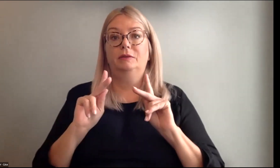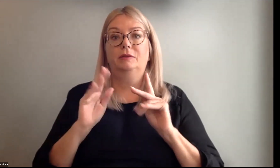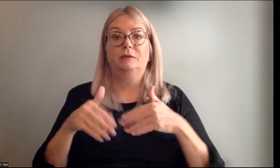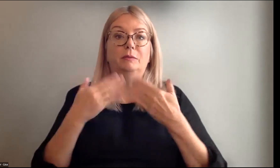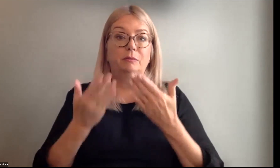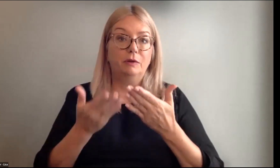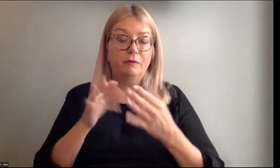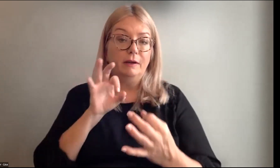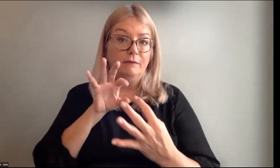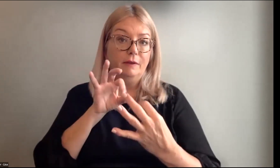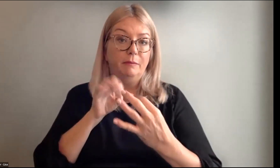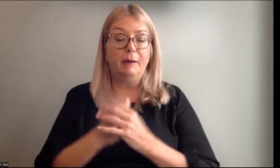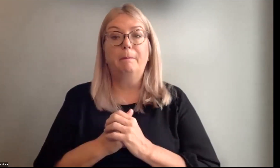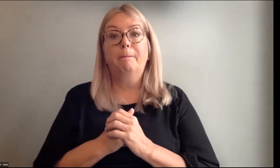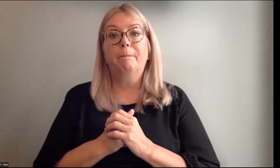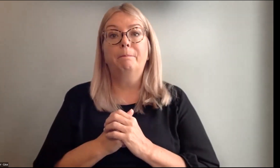some feedback.